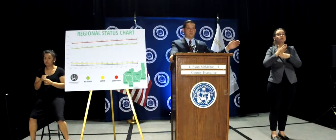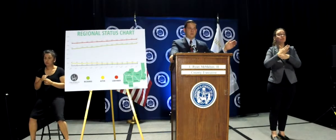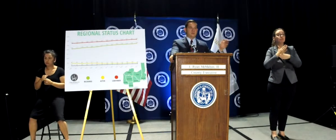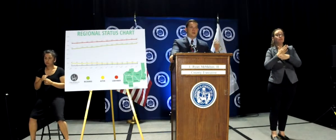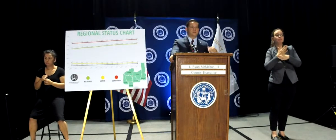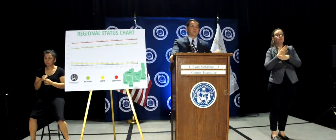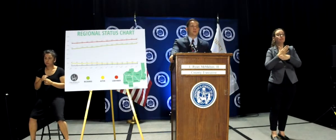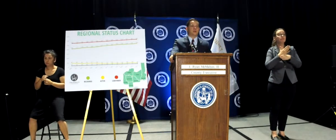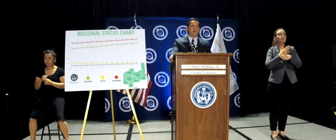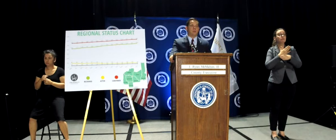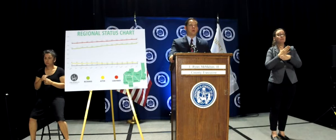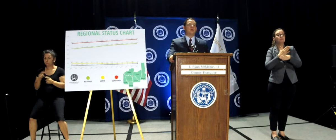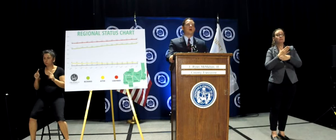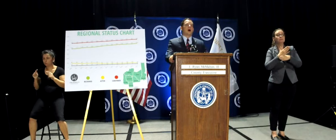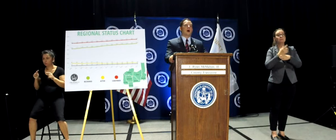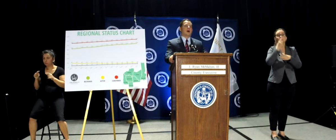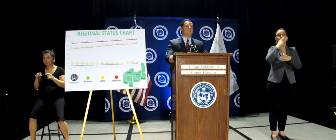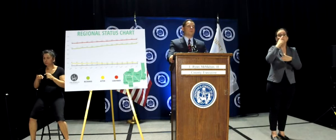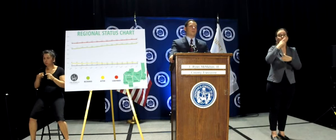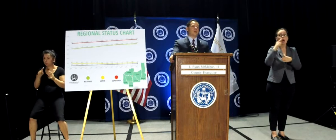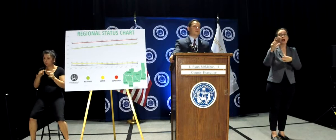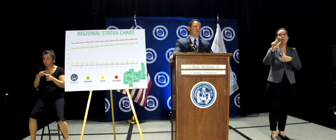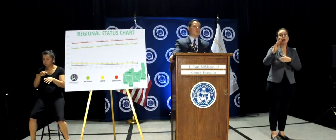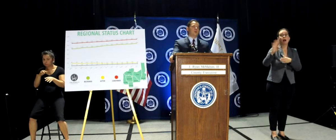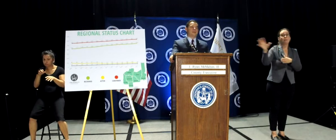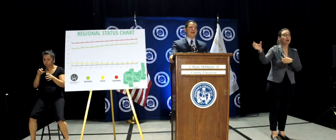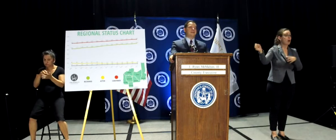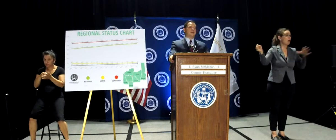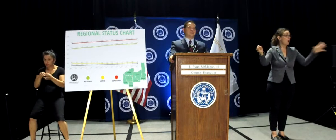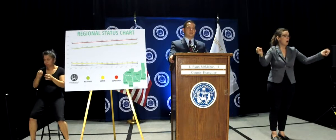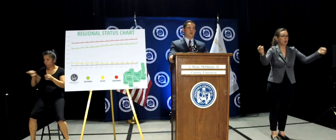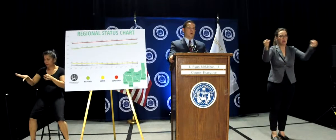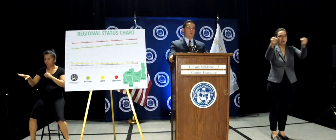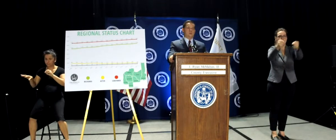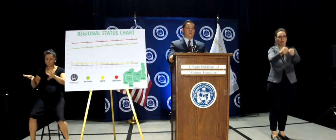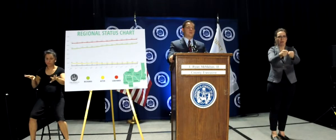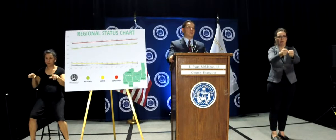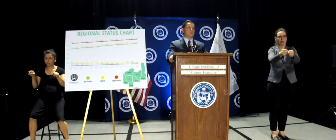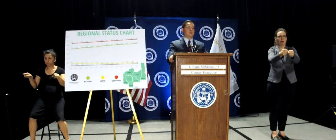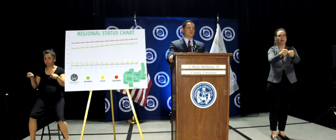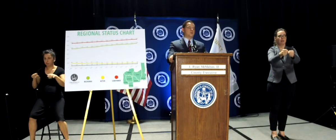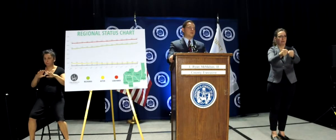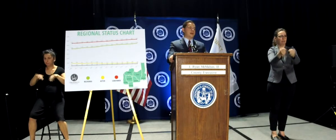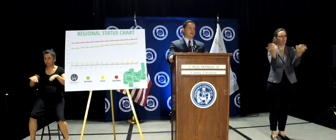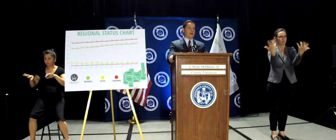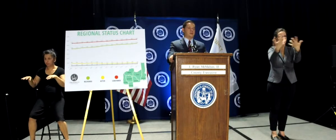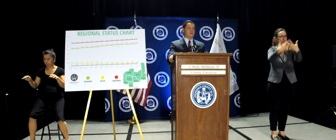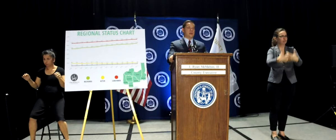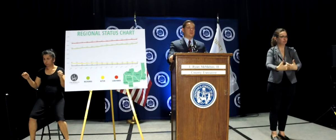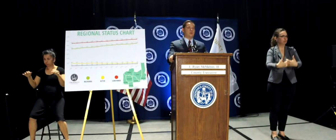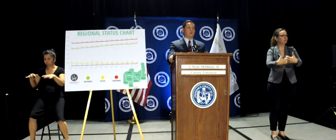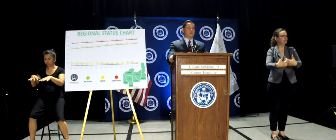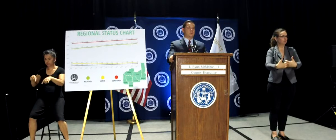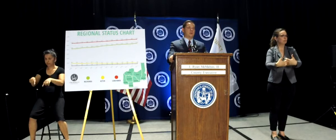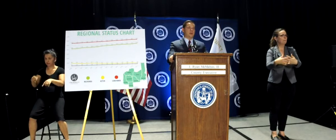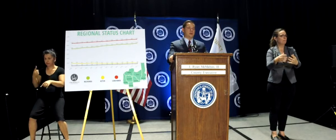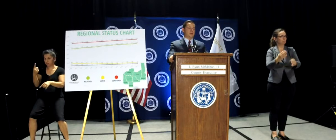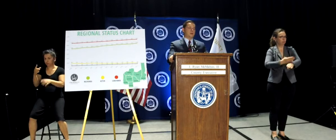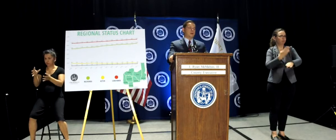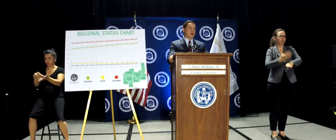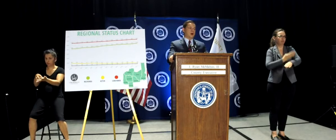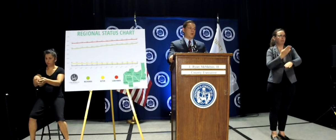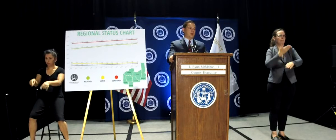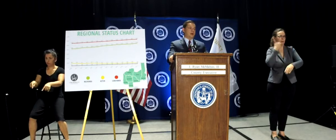lab, some with this lab, some with the other lab. And so that's how this thing goes. And this was a daily exercise for us in the